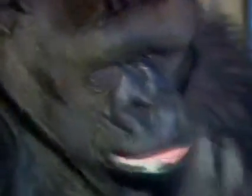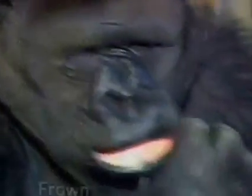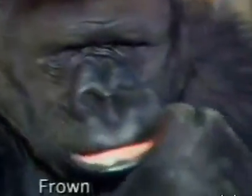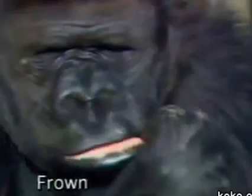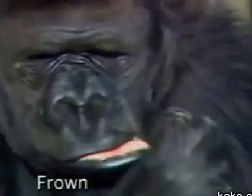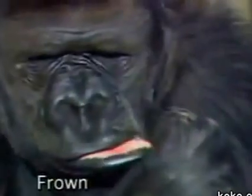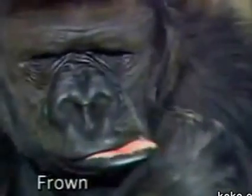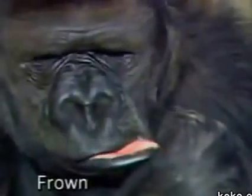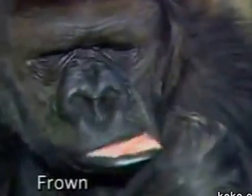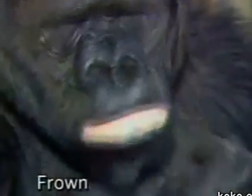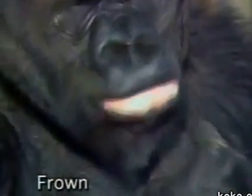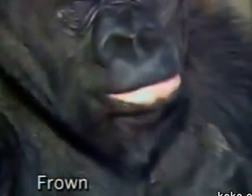Penny stayed with Coco to comfort her.